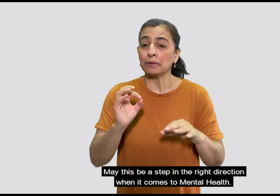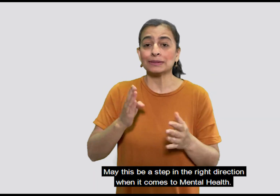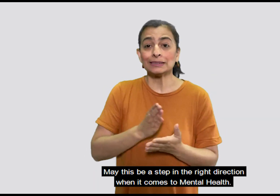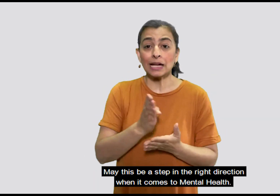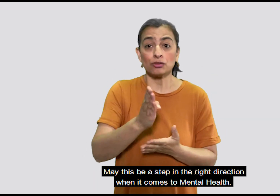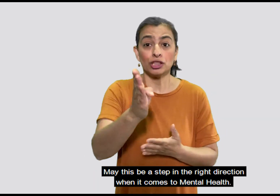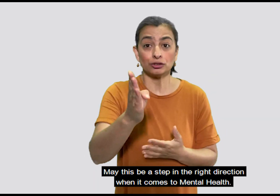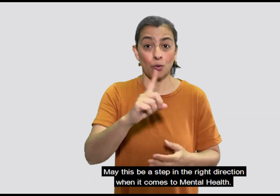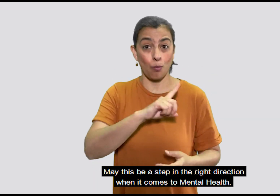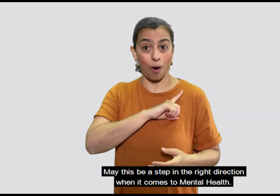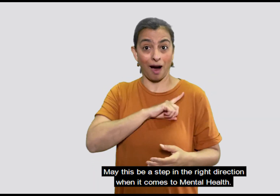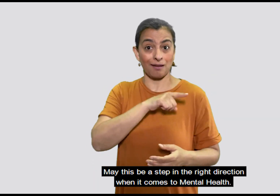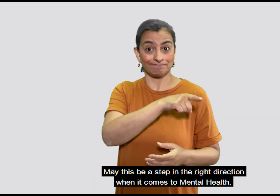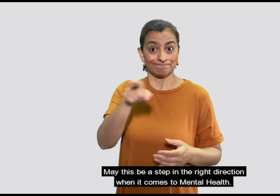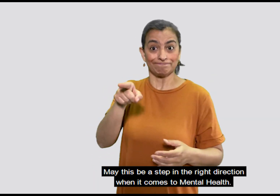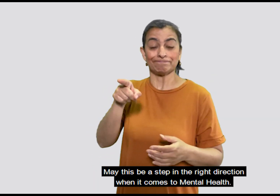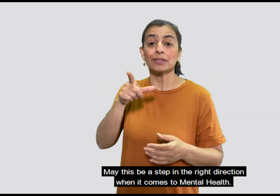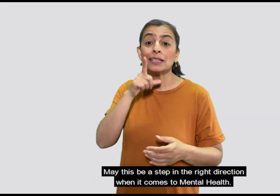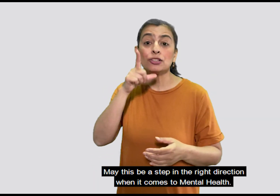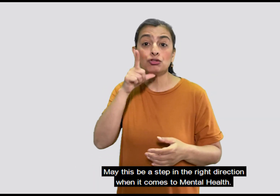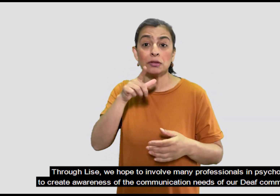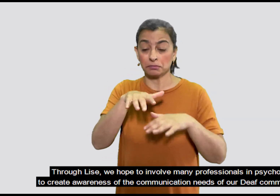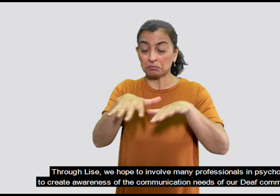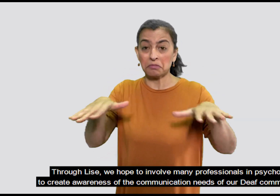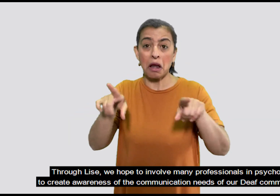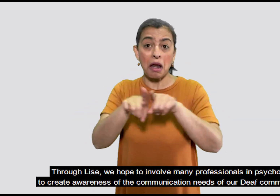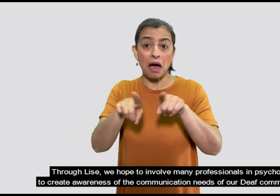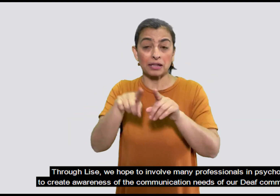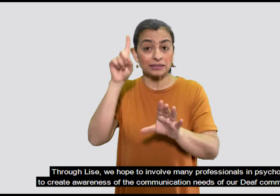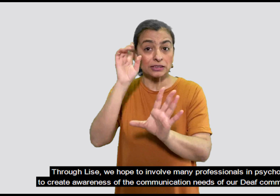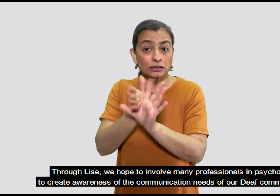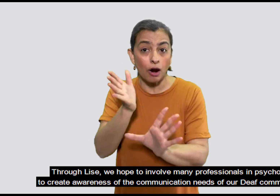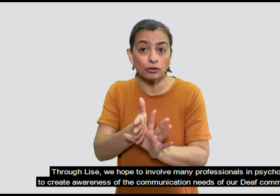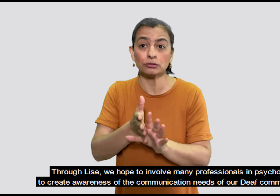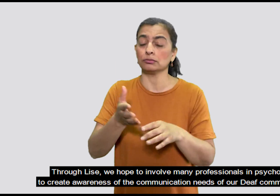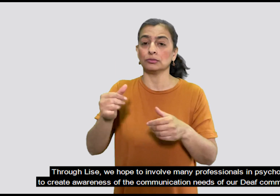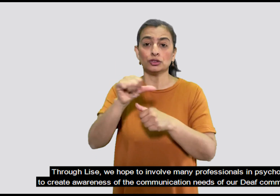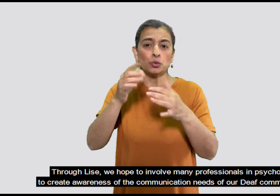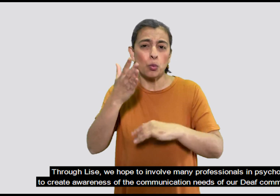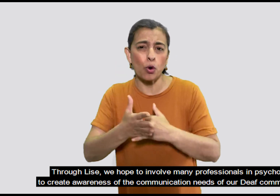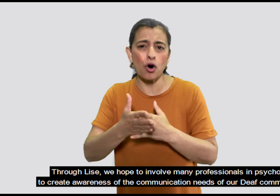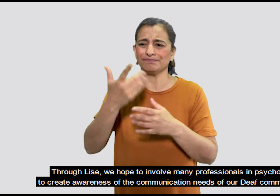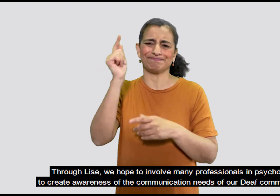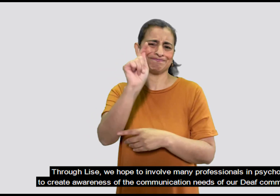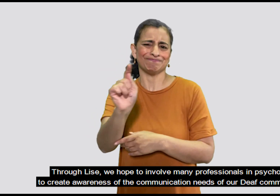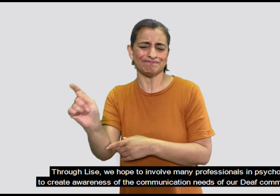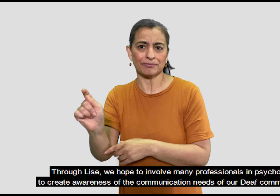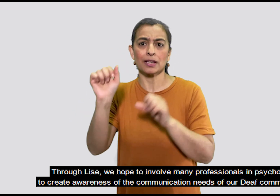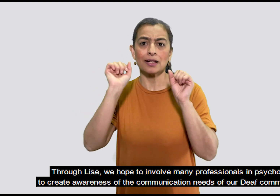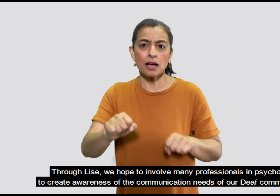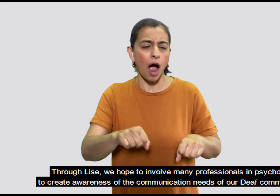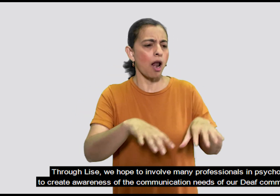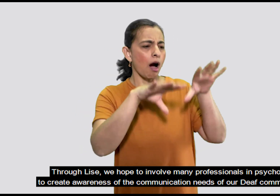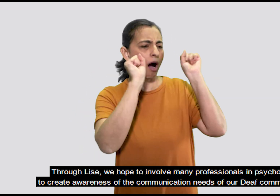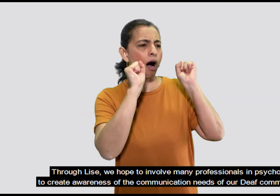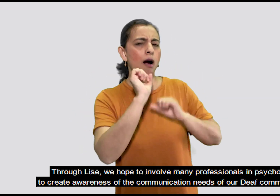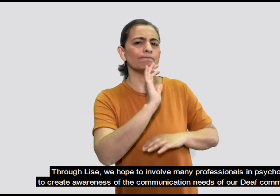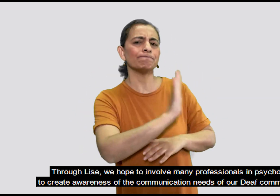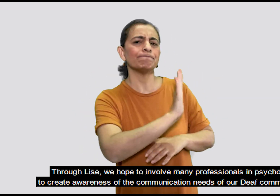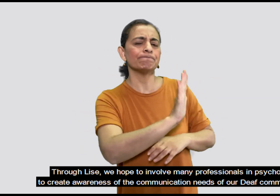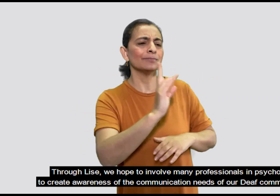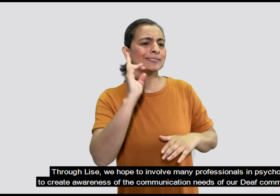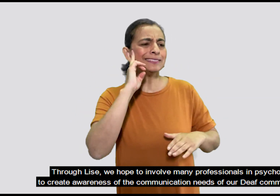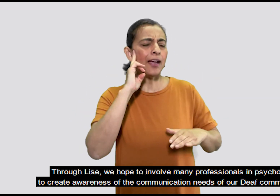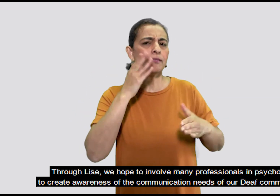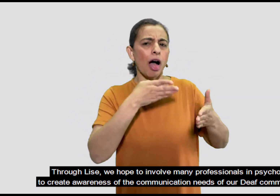May this be a step in the right direction when it comes to mental health. Through Lisa, we hope to involve many professionals in